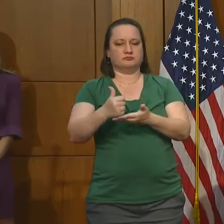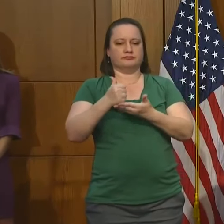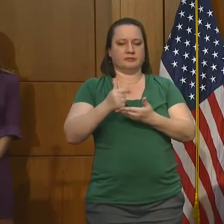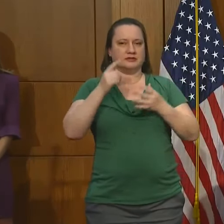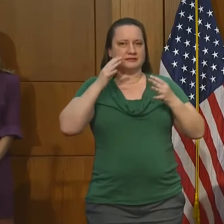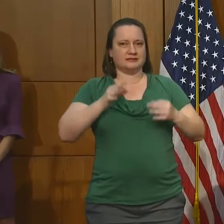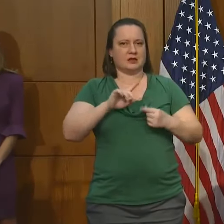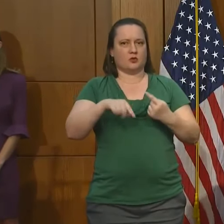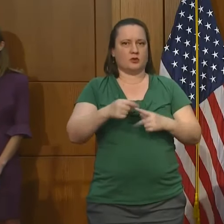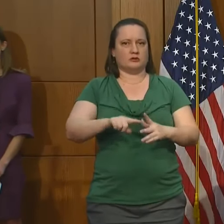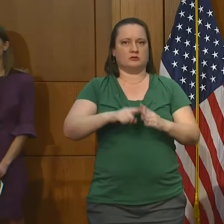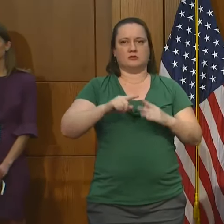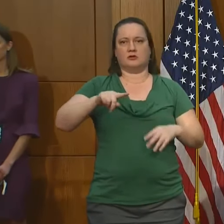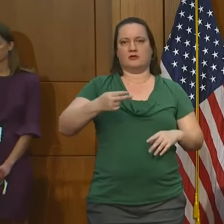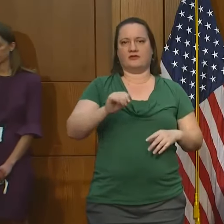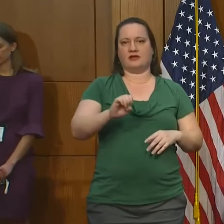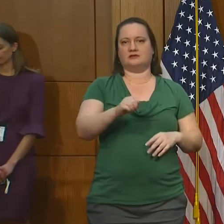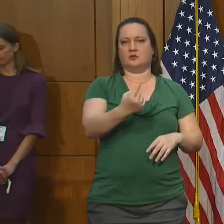1.